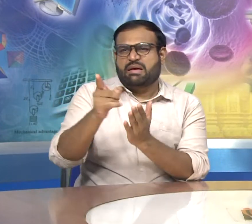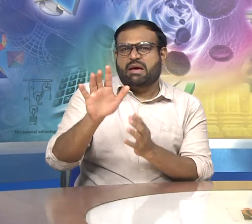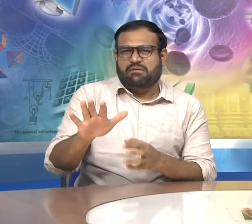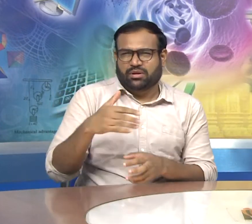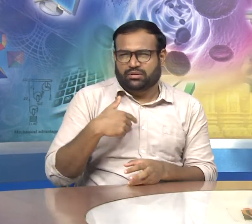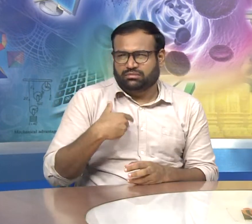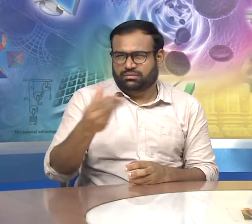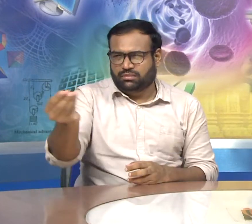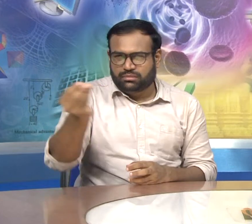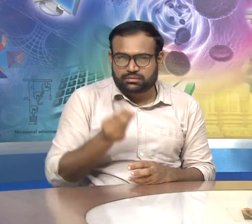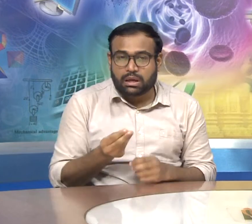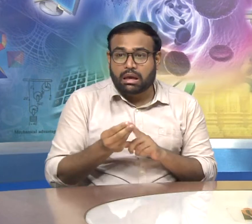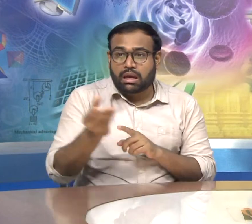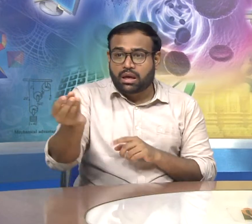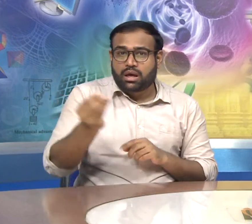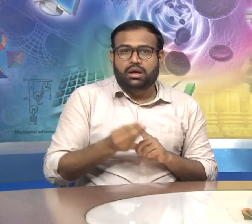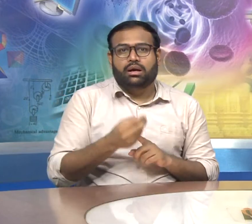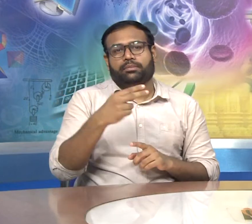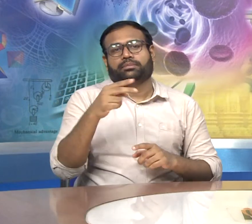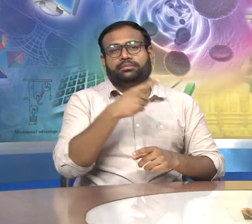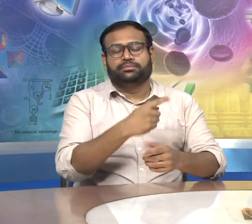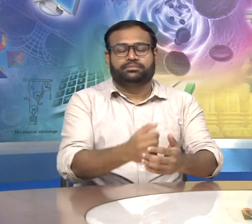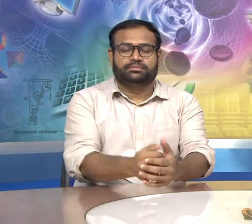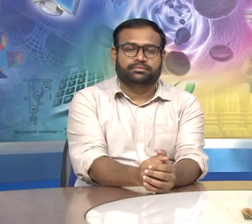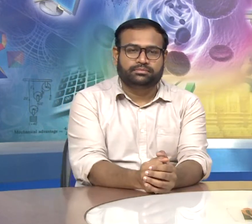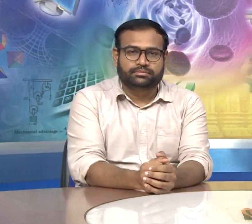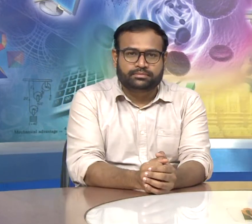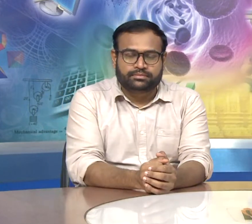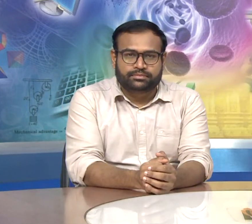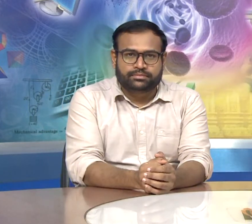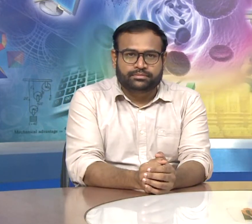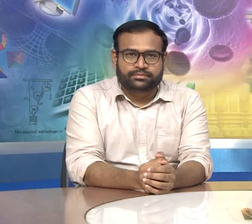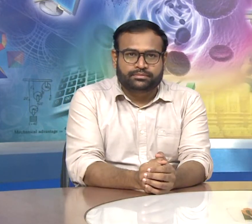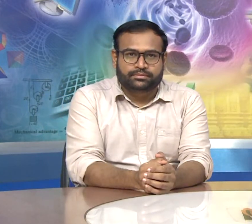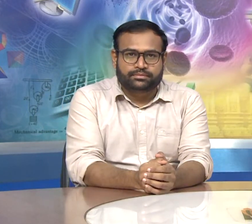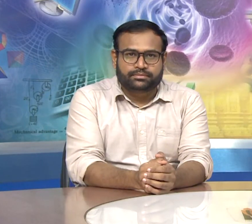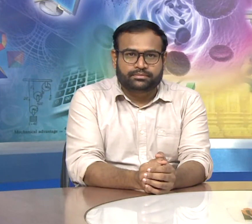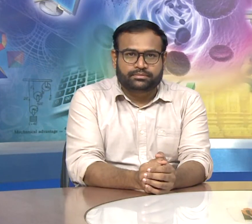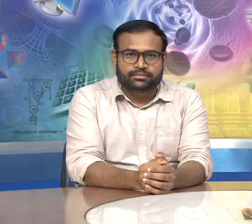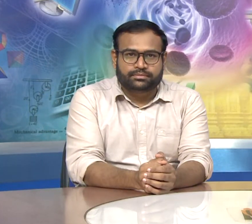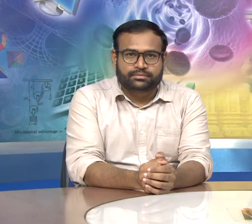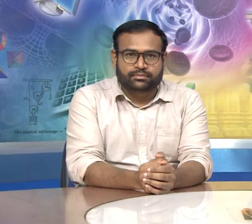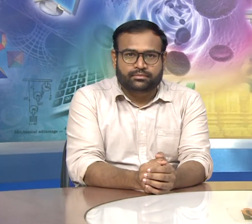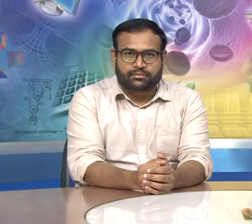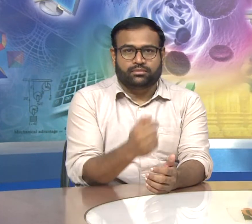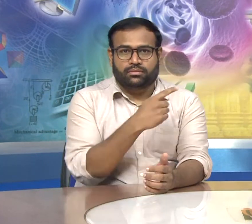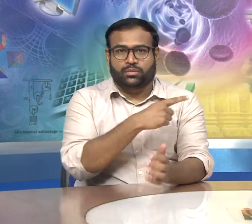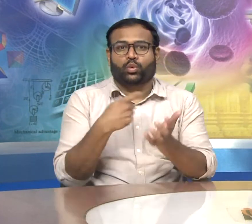taking. So like if you have this book, can you give me? It's a render. Borrow. Or